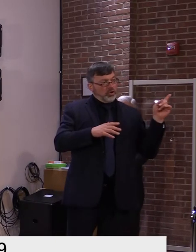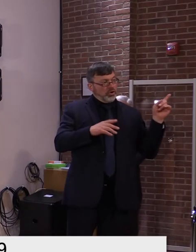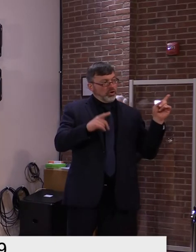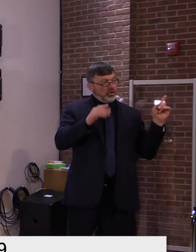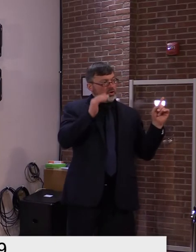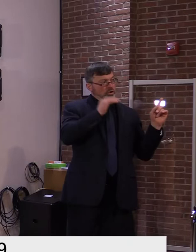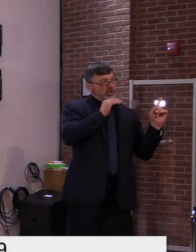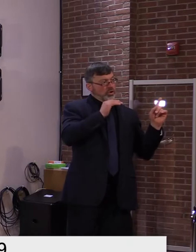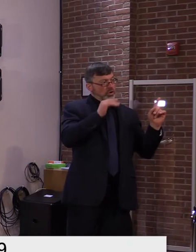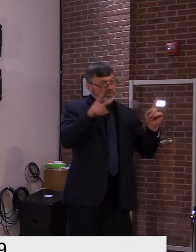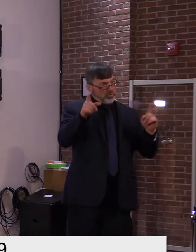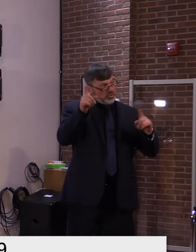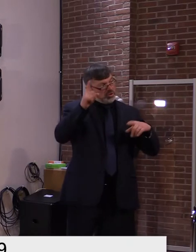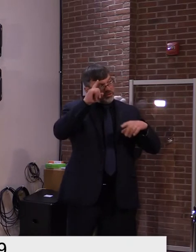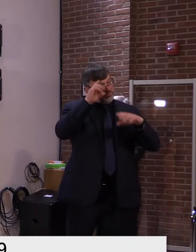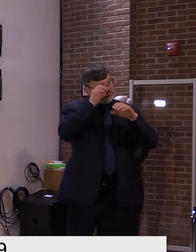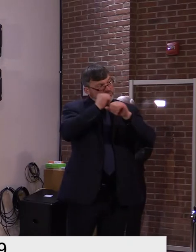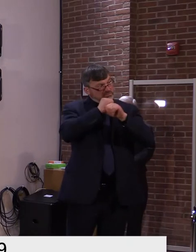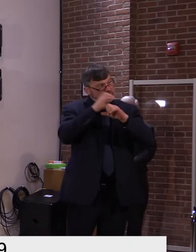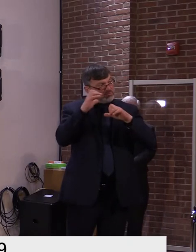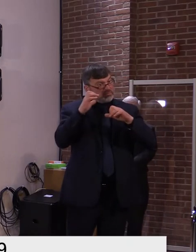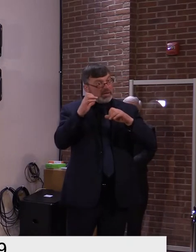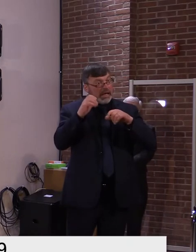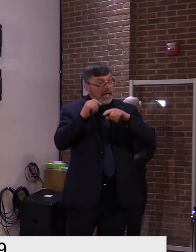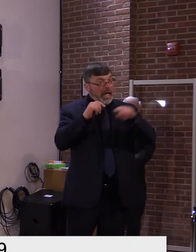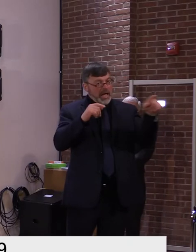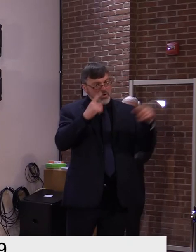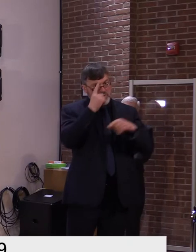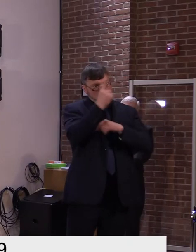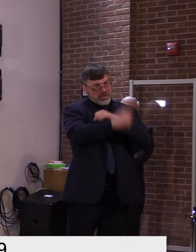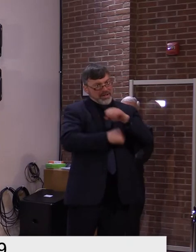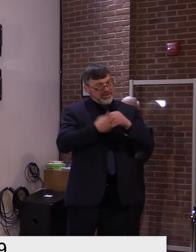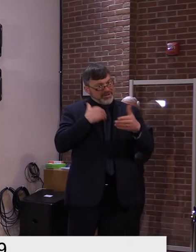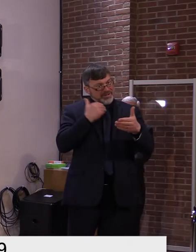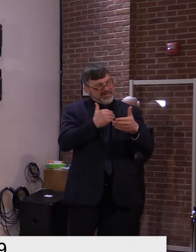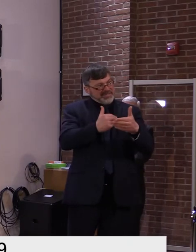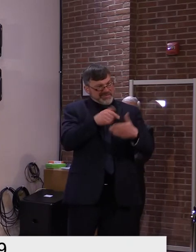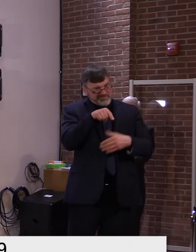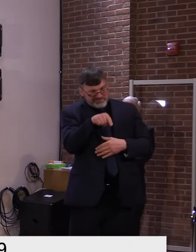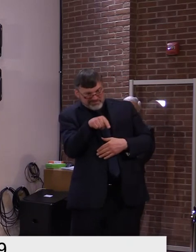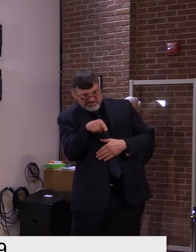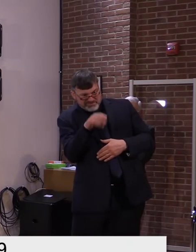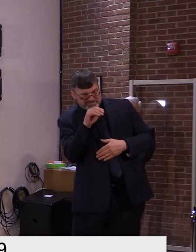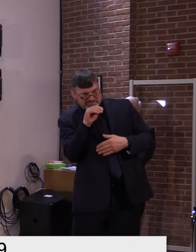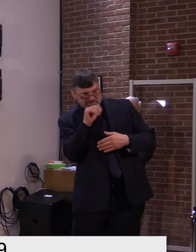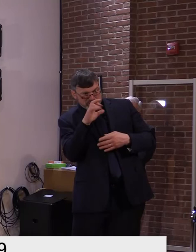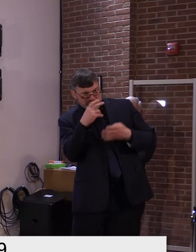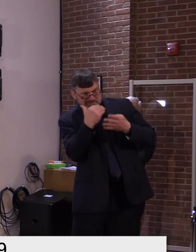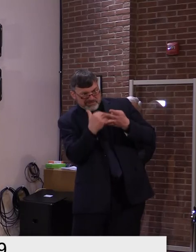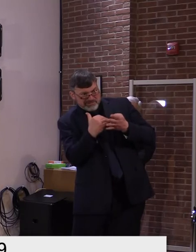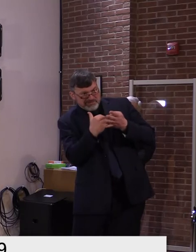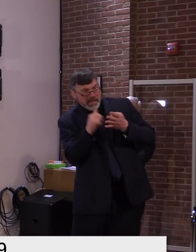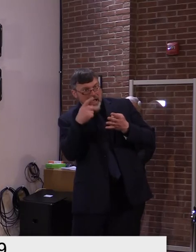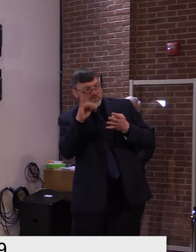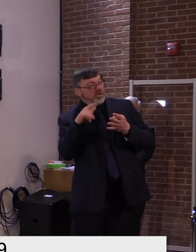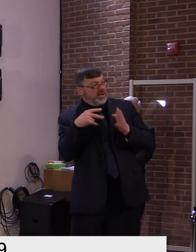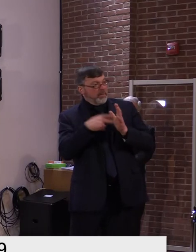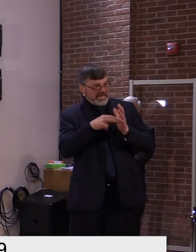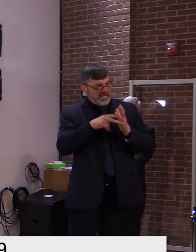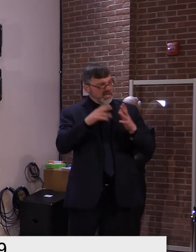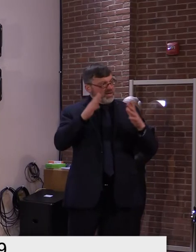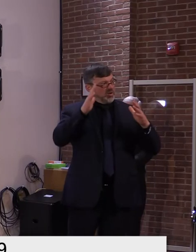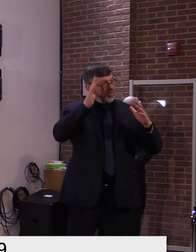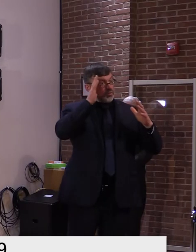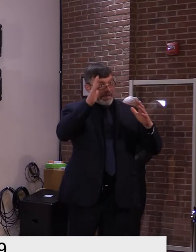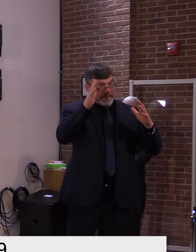coming in short order? And is the system prepared to handle it if there is one coming? Sure. We are,